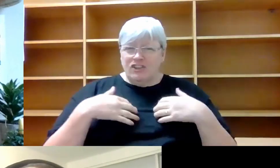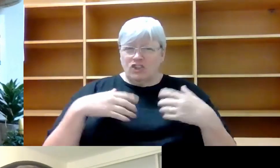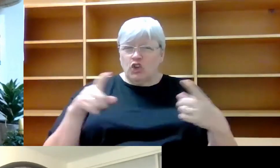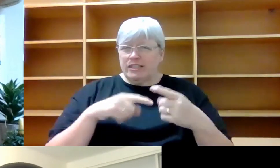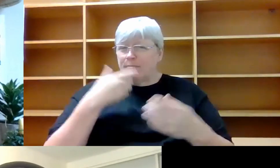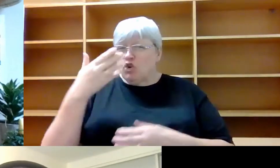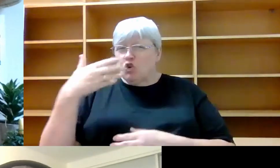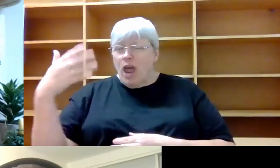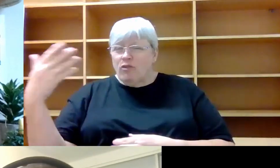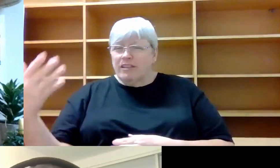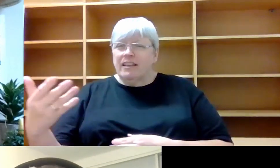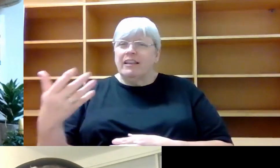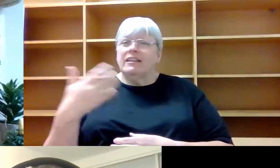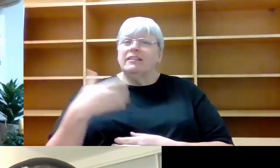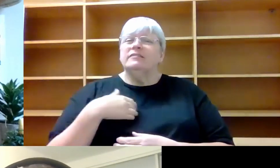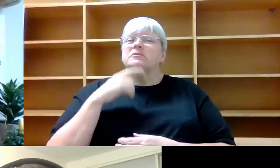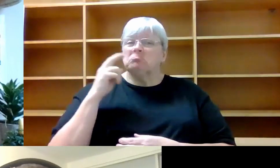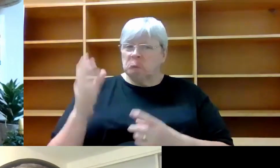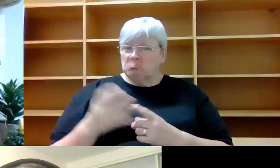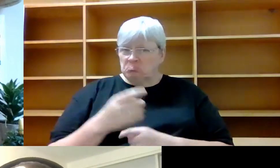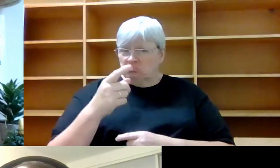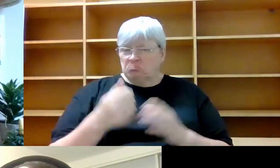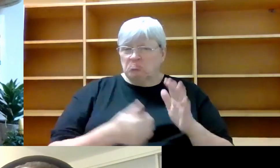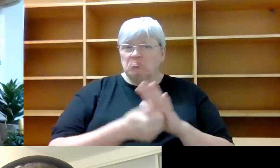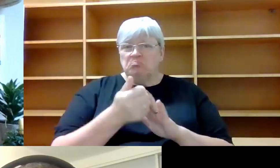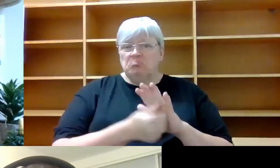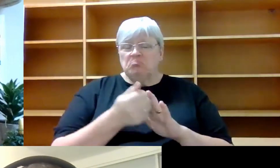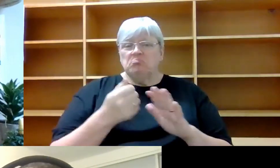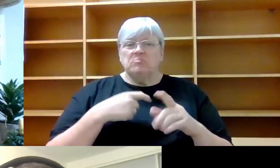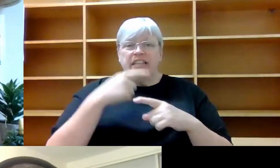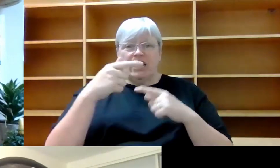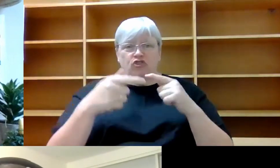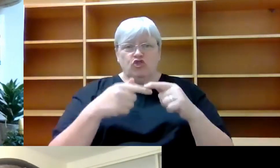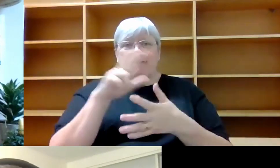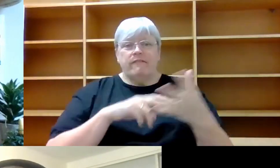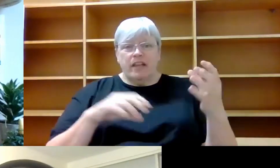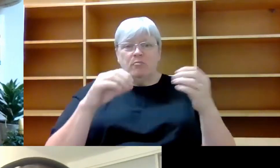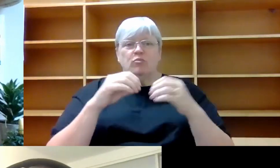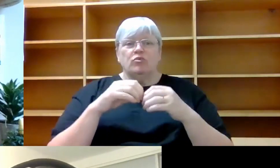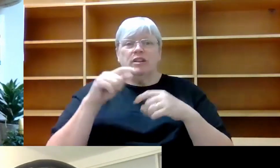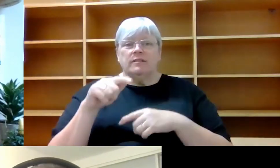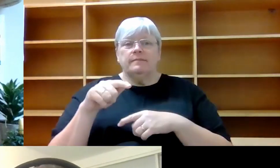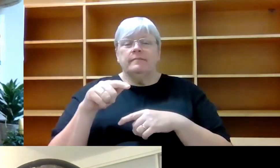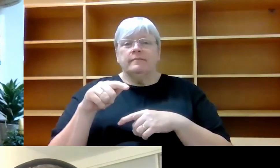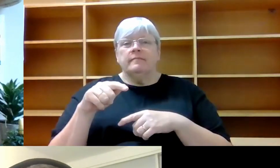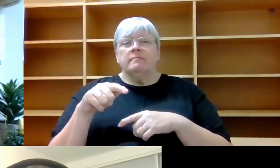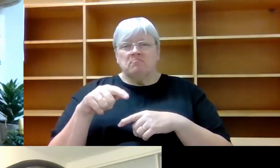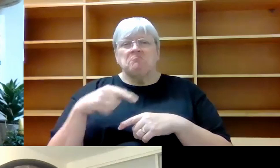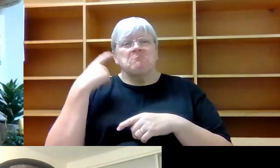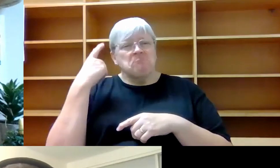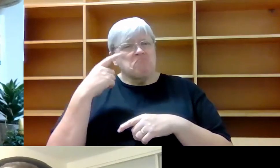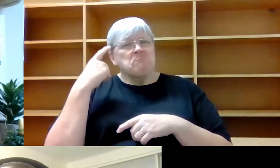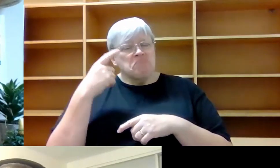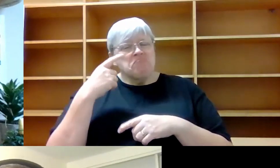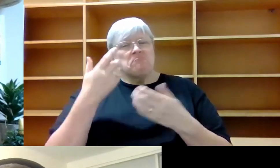narrative. So look out for that. That's being published in February next year. Yes, I'm going to think on that. At the